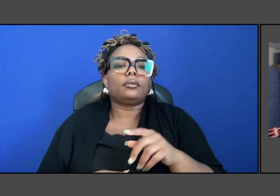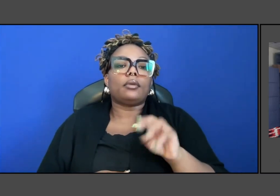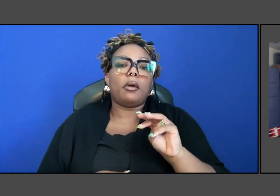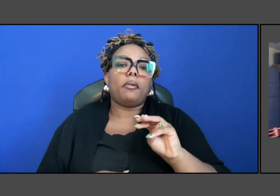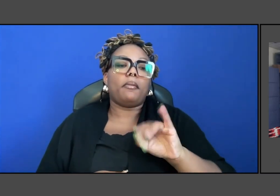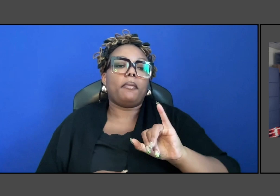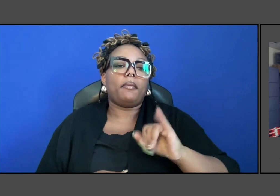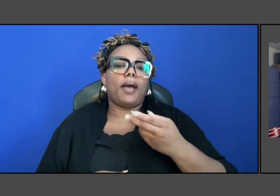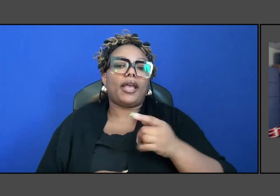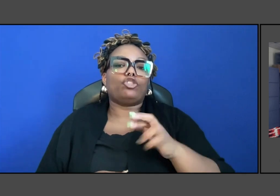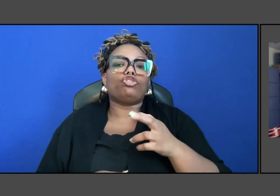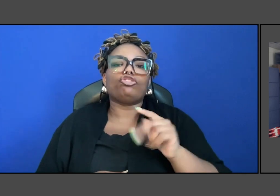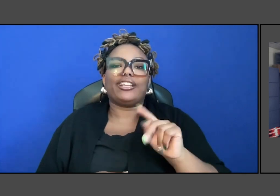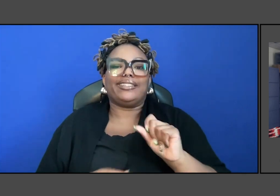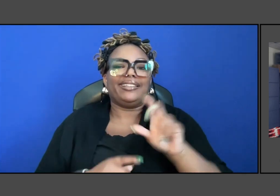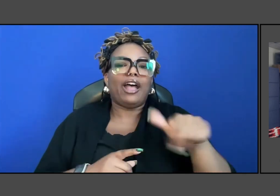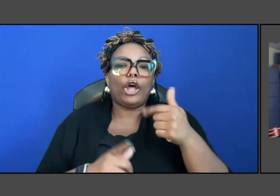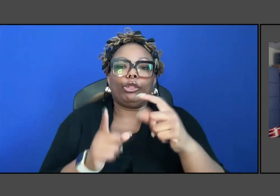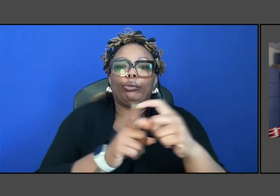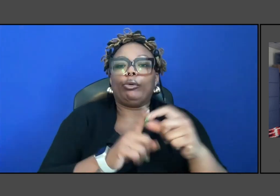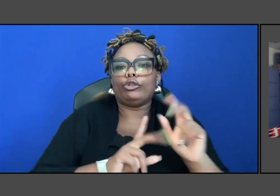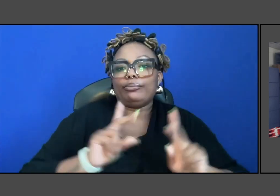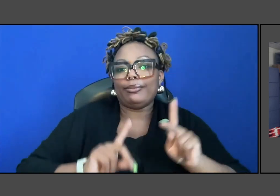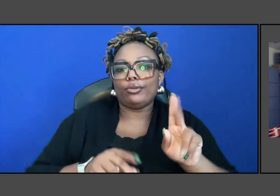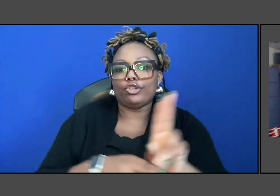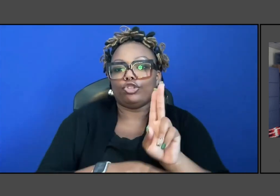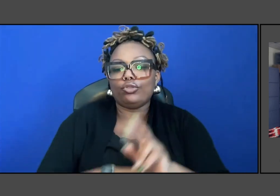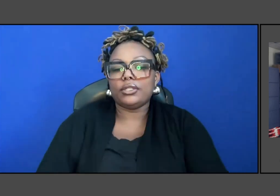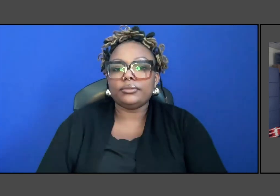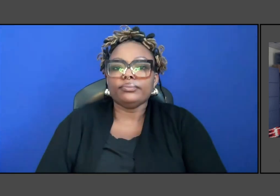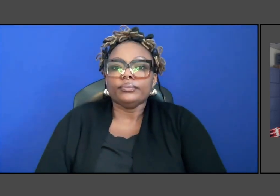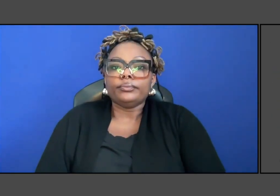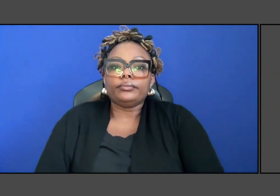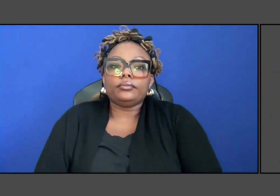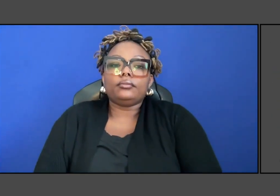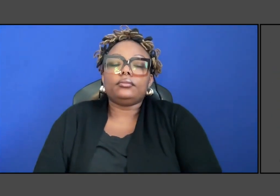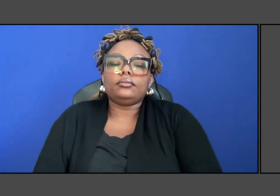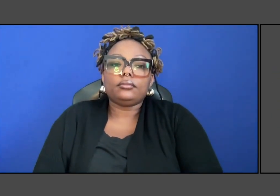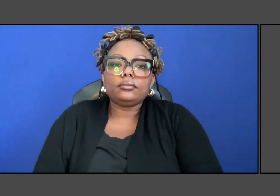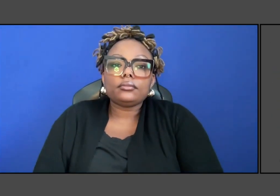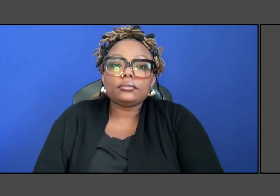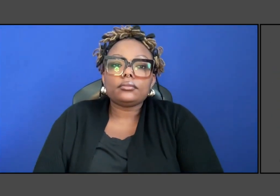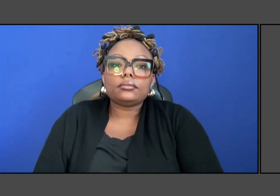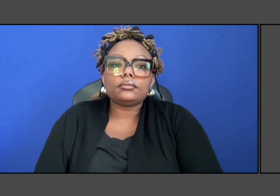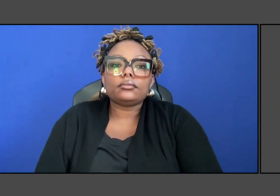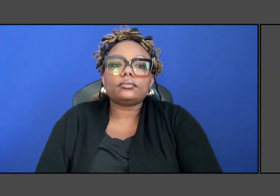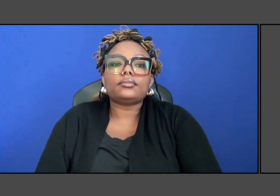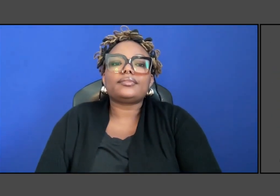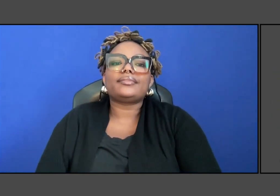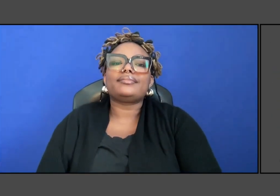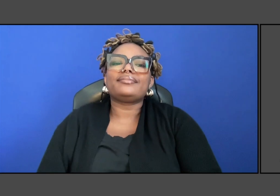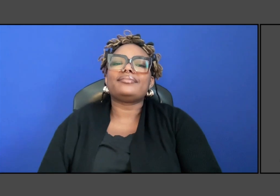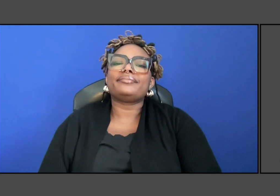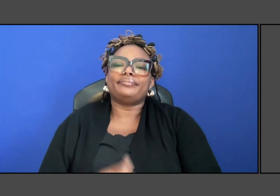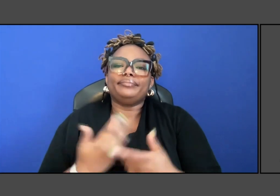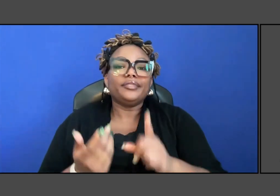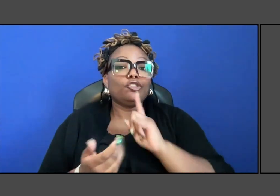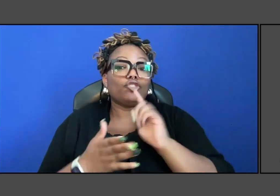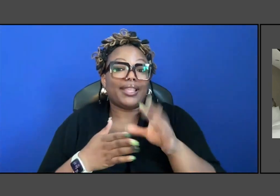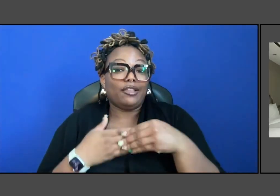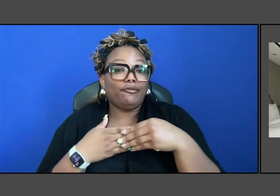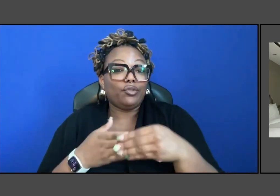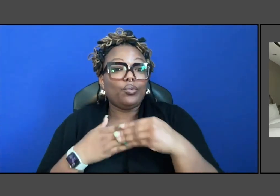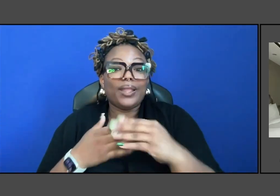using. Yeah, I mean, in that vein, I would just that just the fluidity of it, right? The relationships that